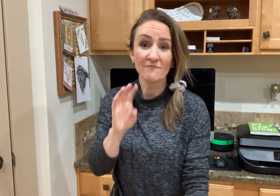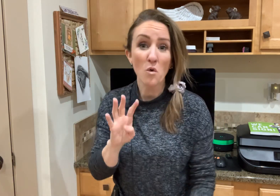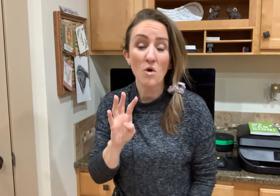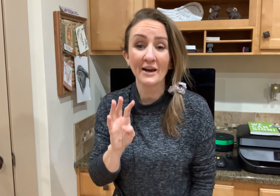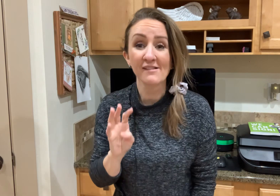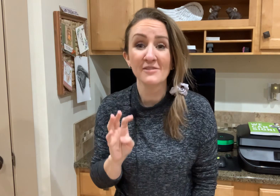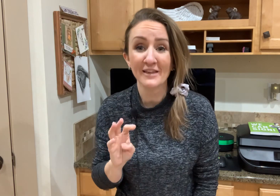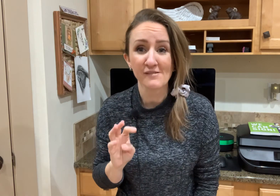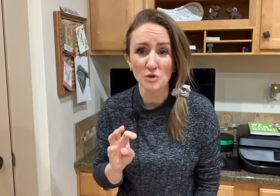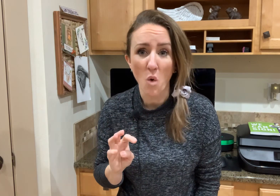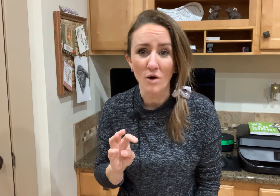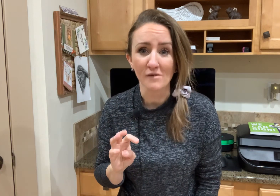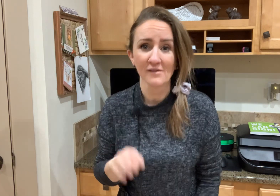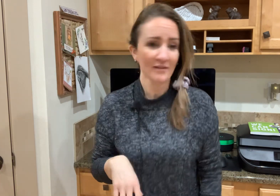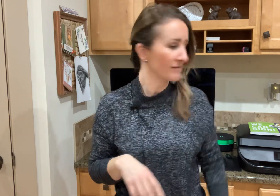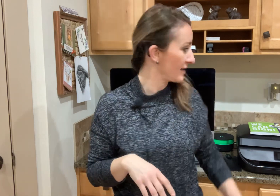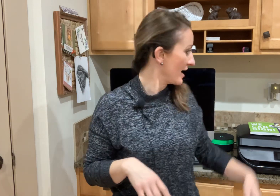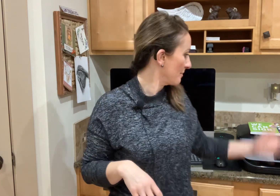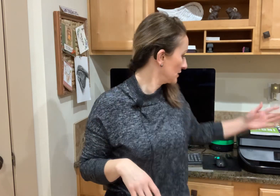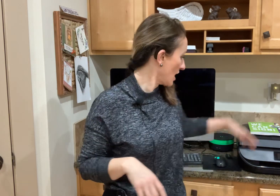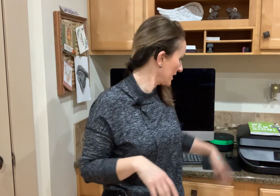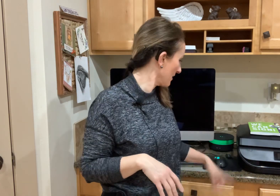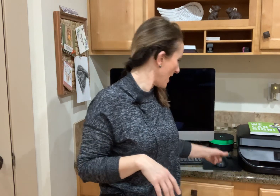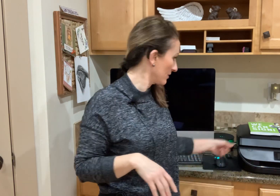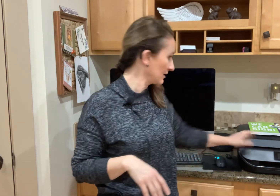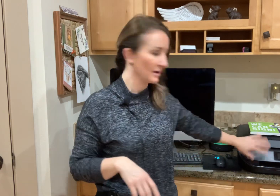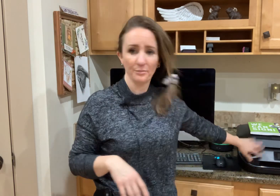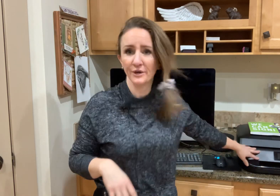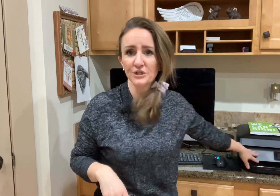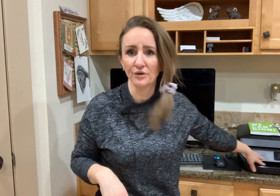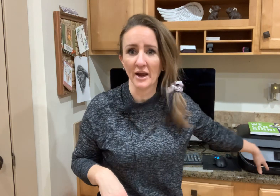4, is this yours? Let's say I'm talking about the printer right here.